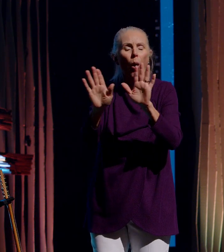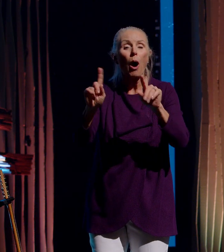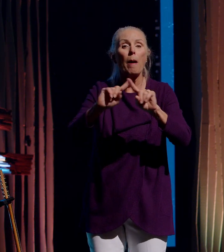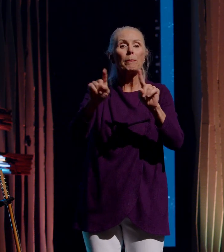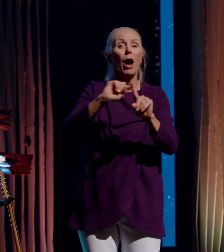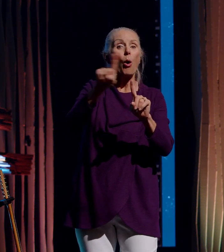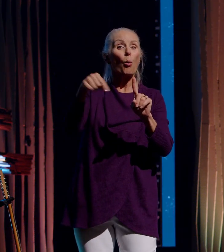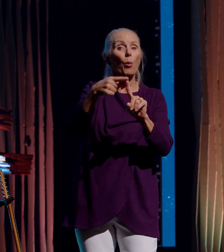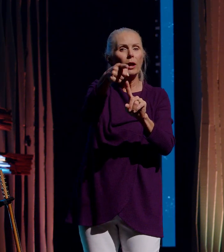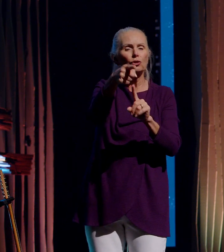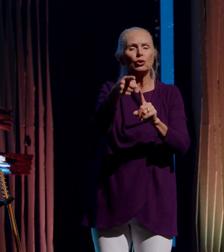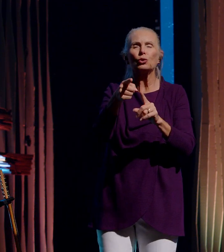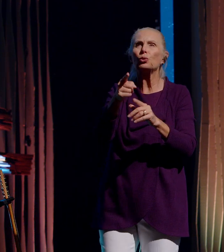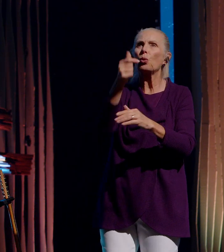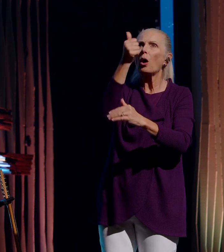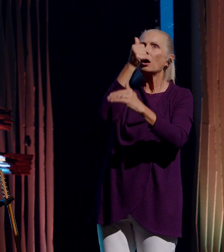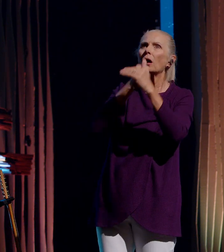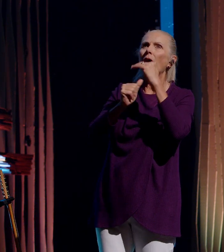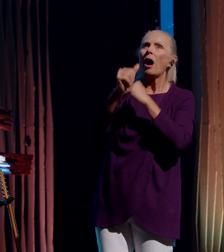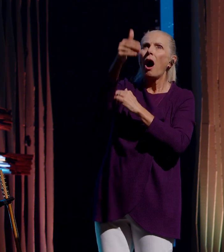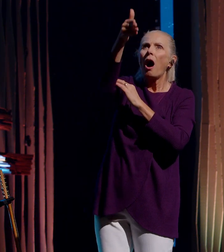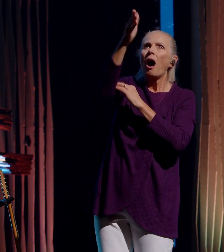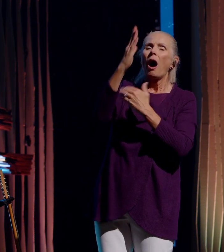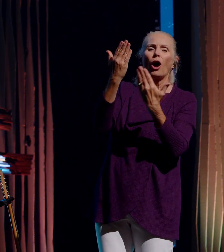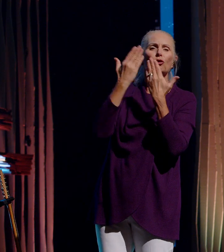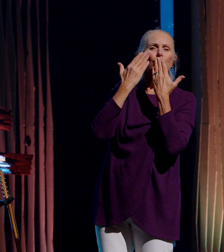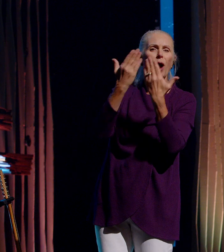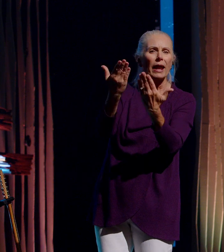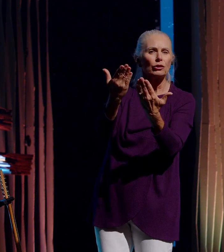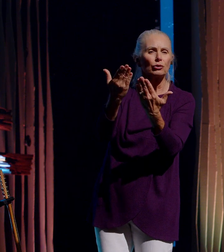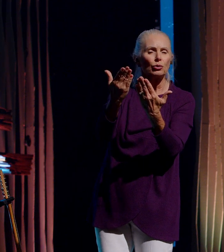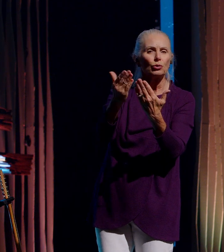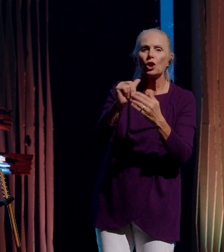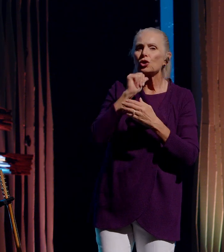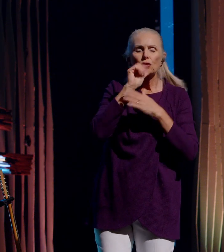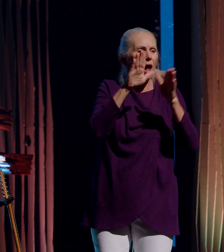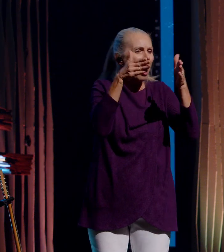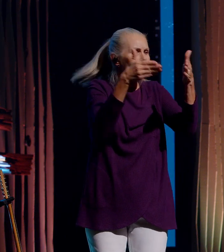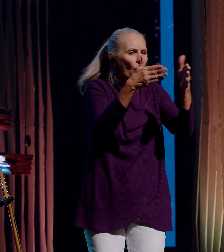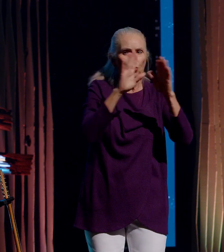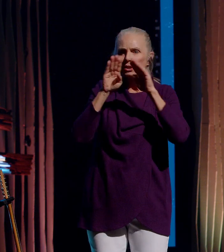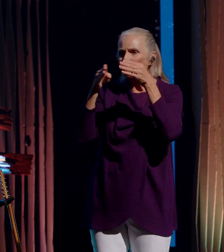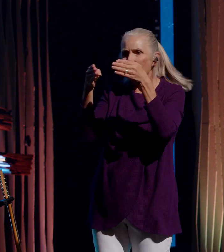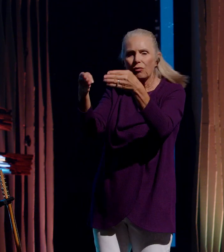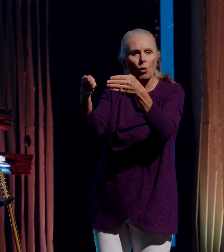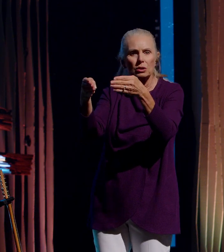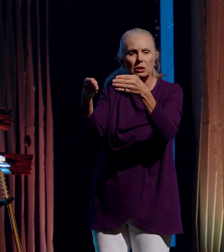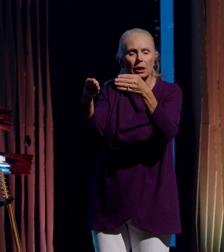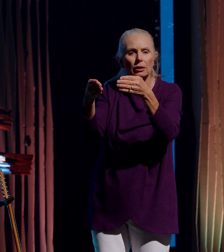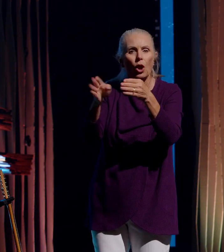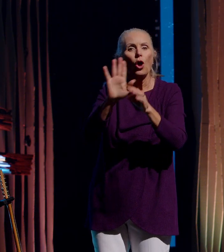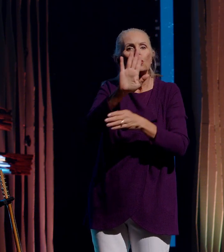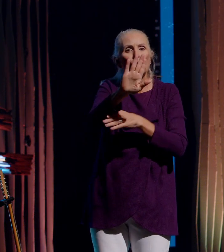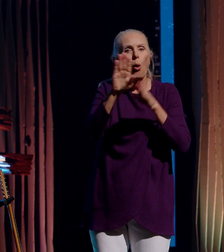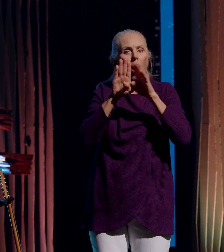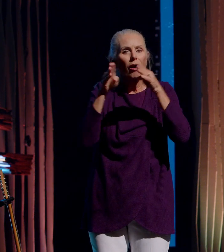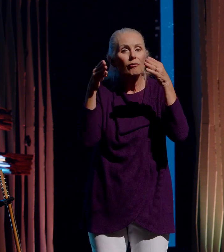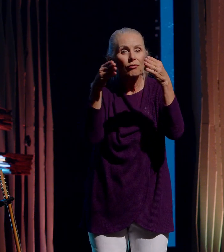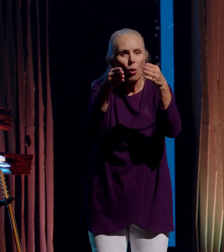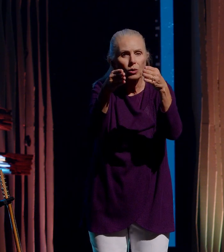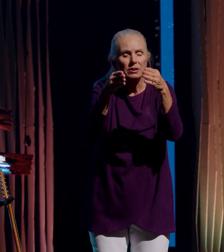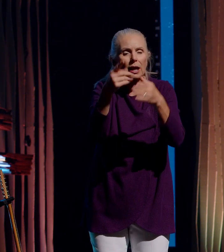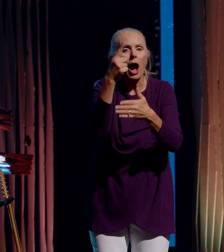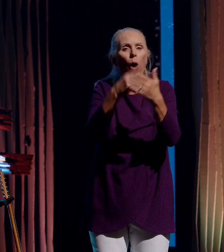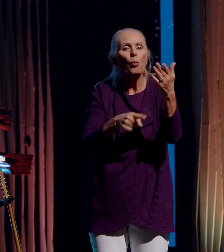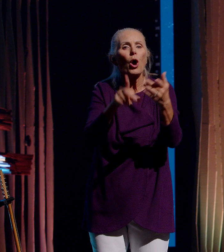of gratitude, we are not reflecting on what we don't have or what we don't know, but rather on the opposite, on